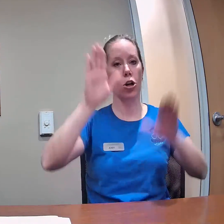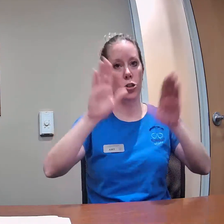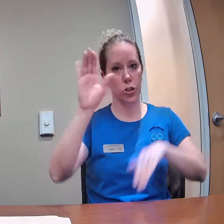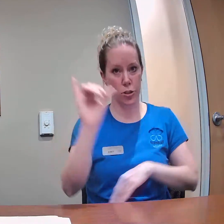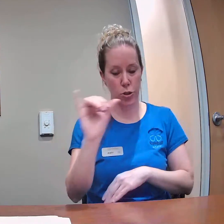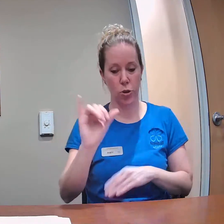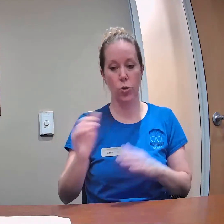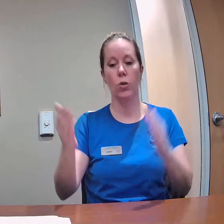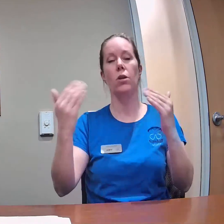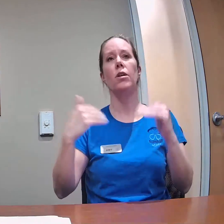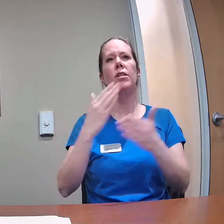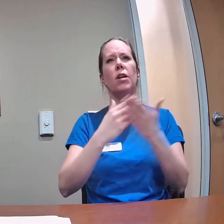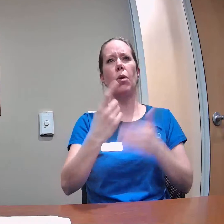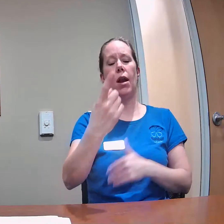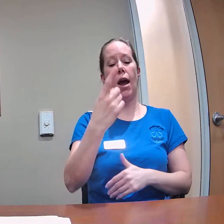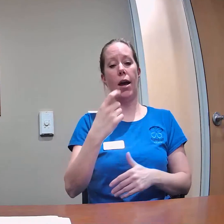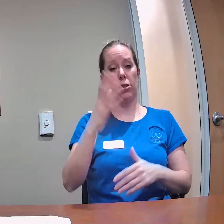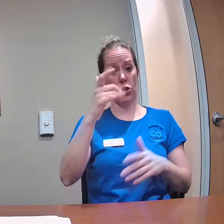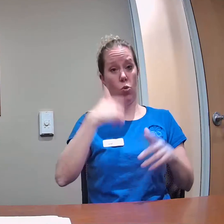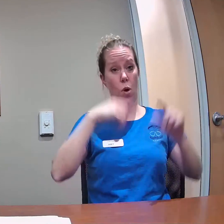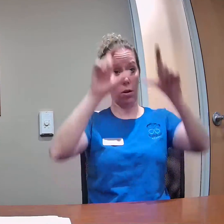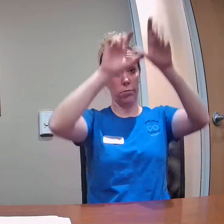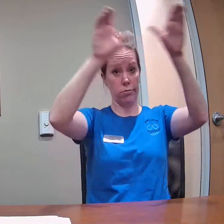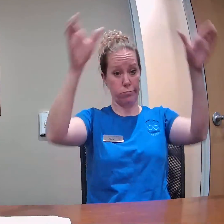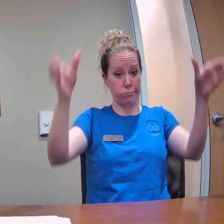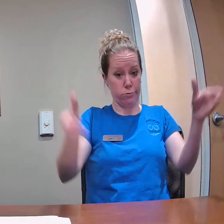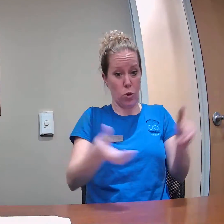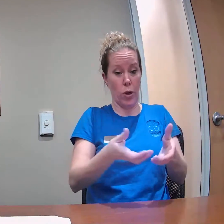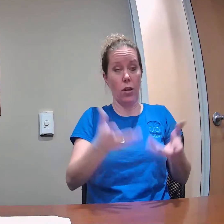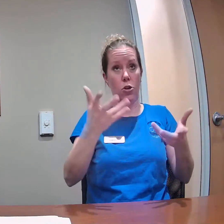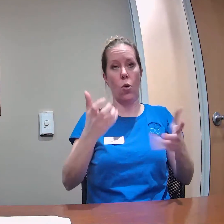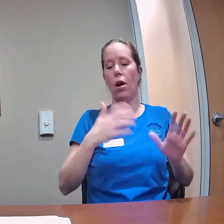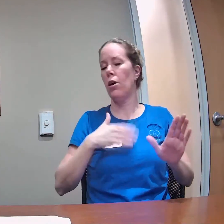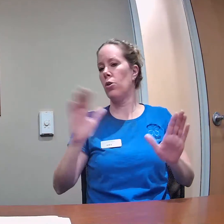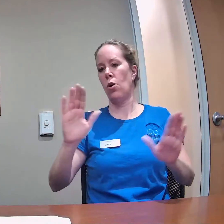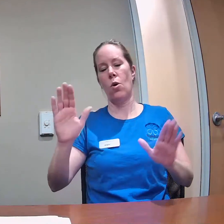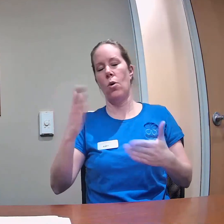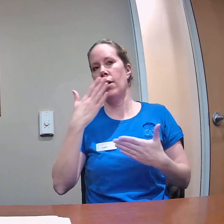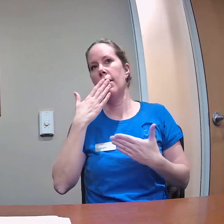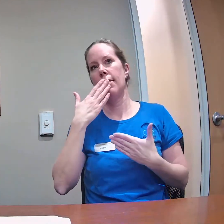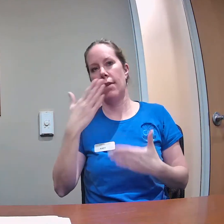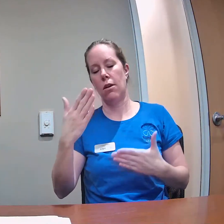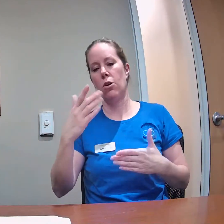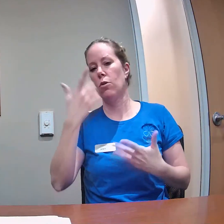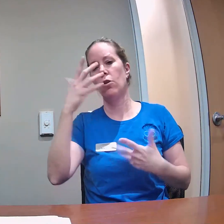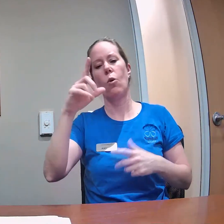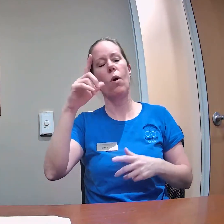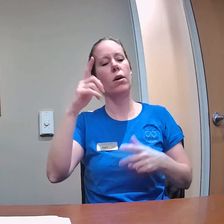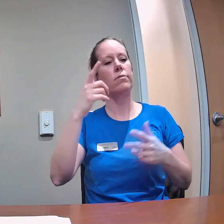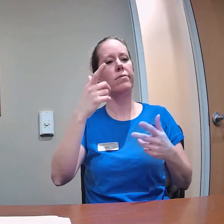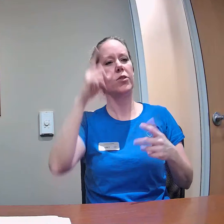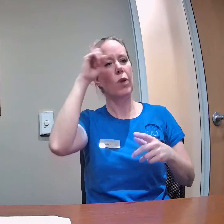have things that the residents can touch because of infection control, but thank you.